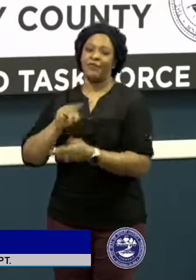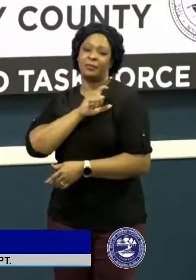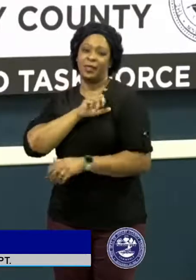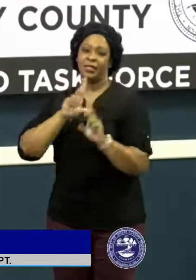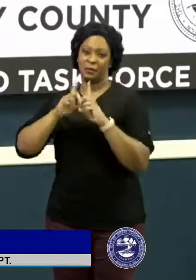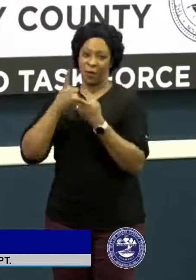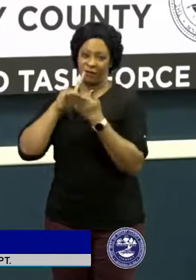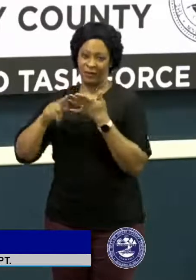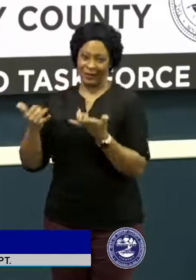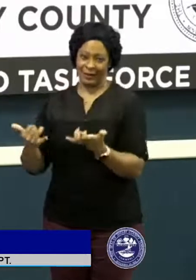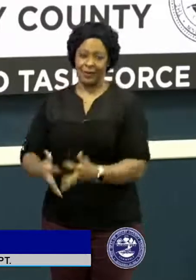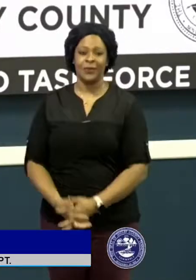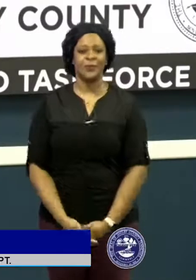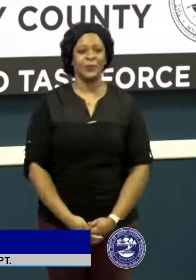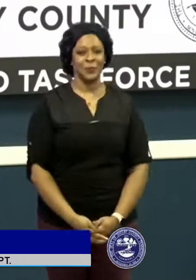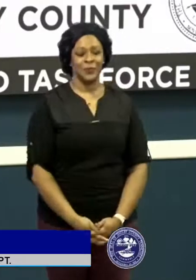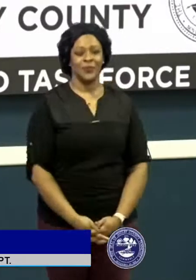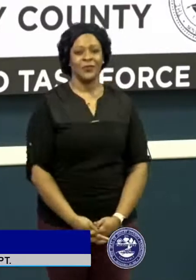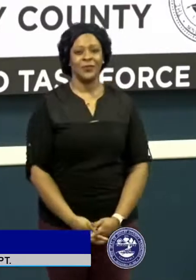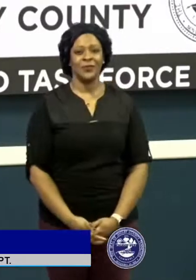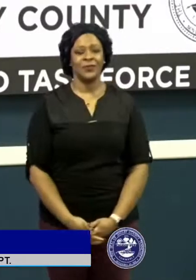Department.